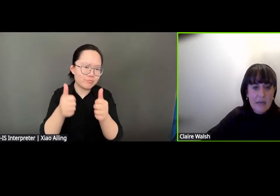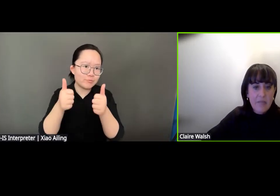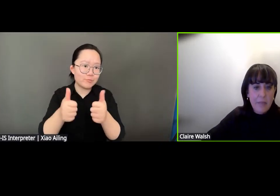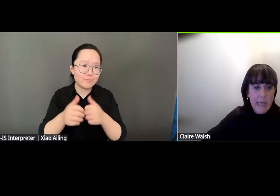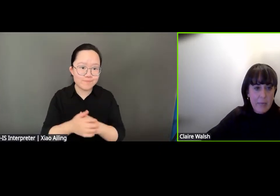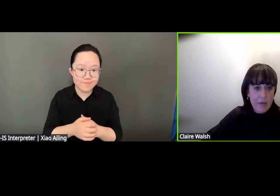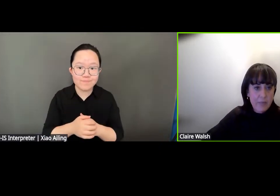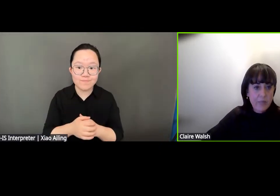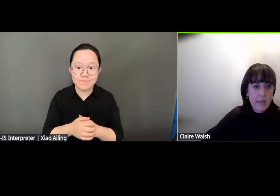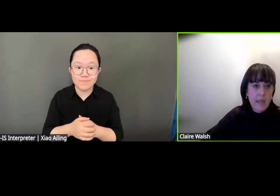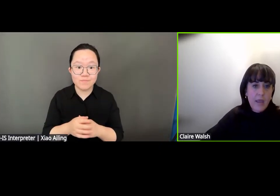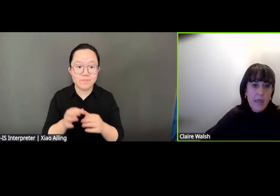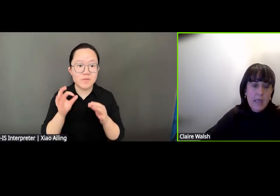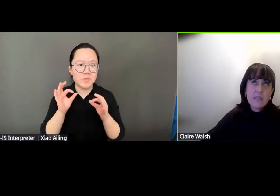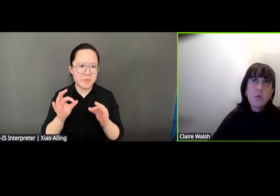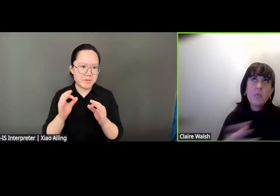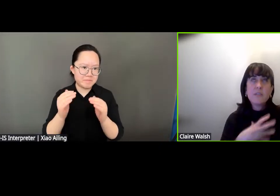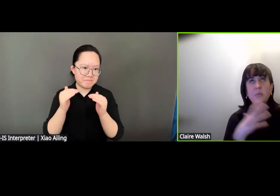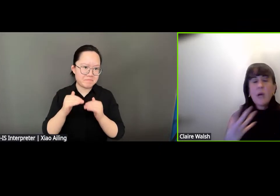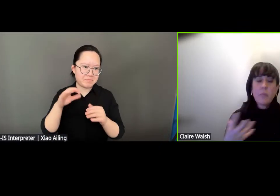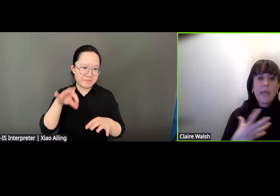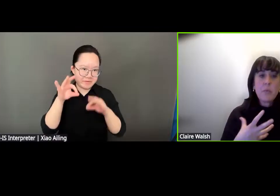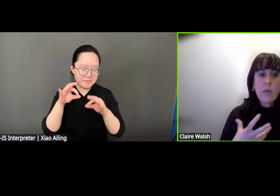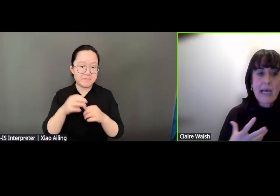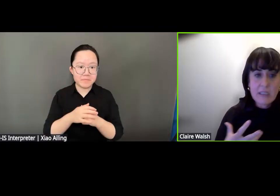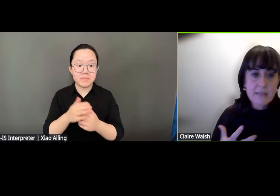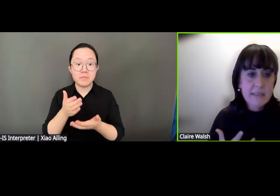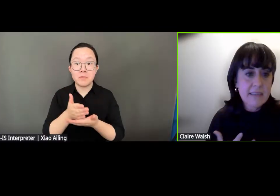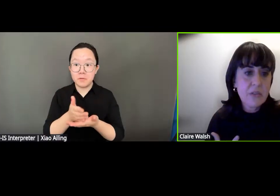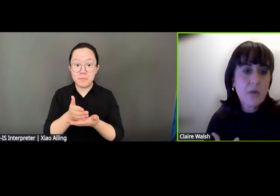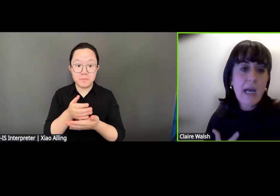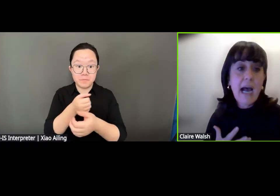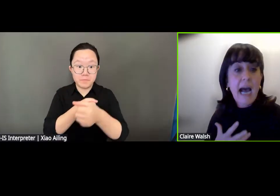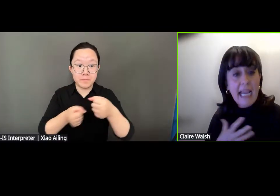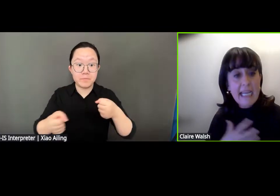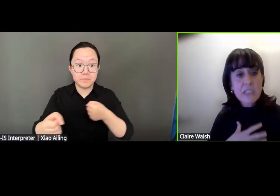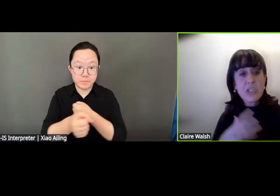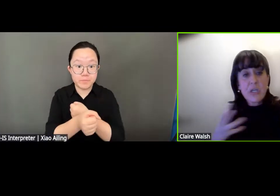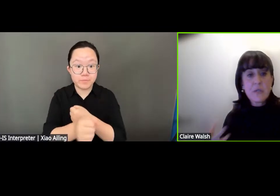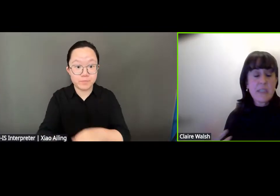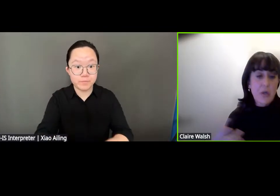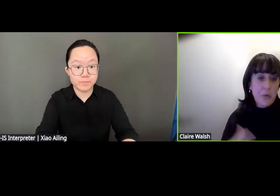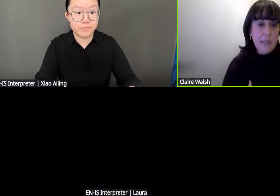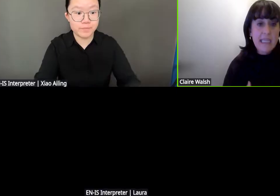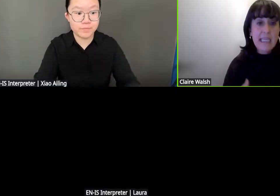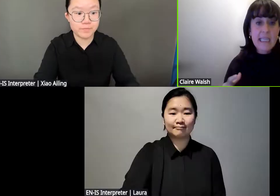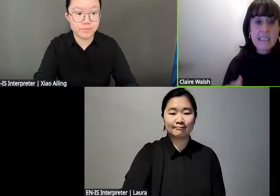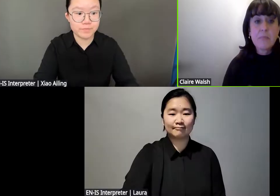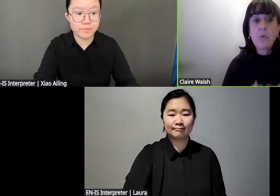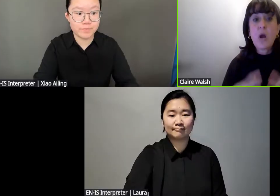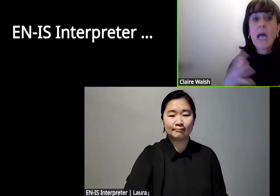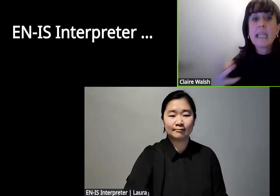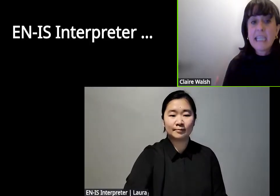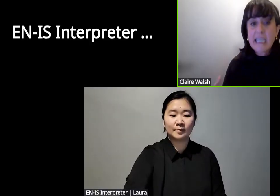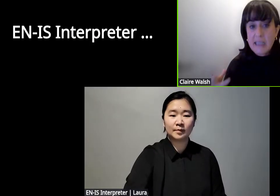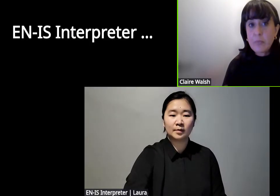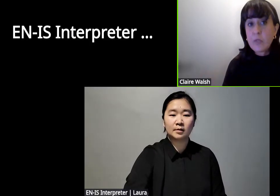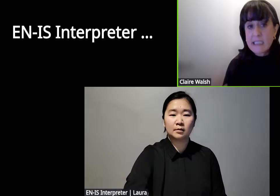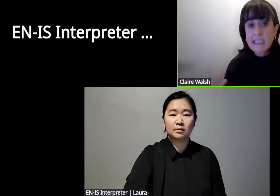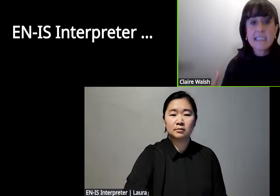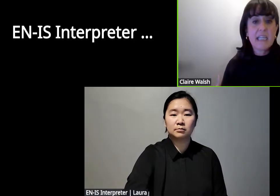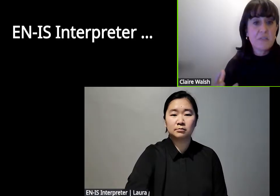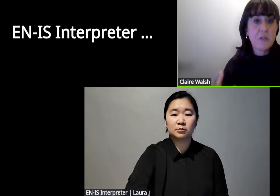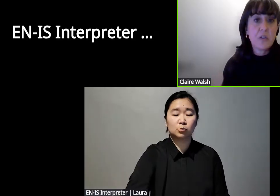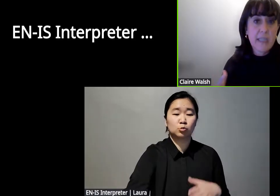findings of the paper. So what went well? So INGOs and OPDs broadly